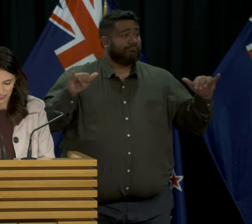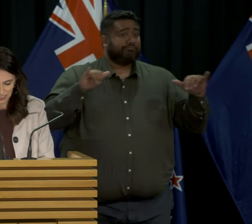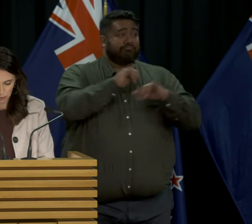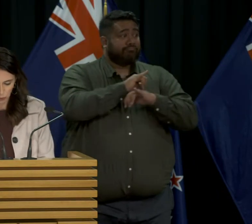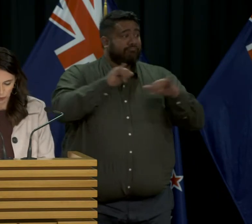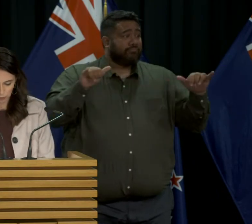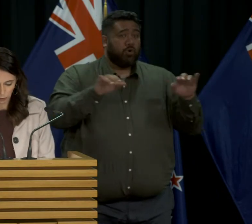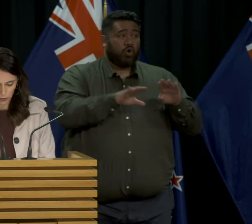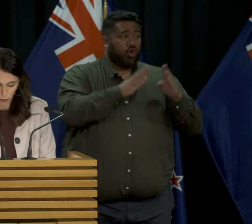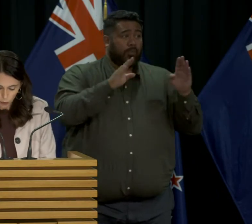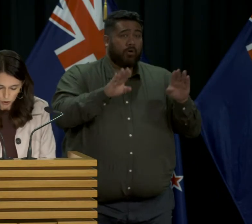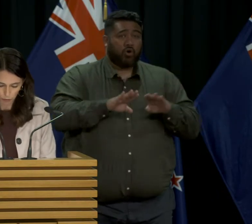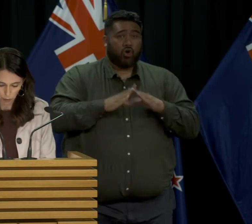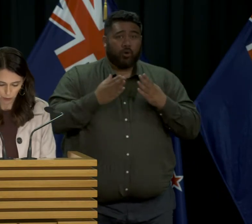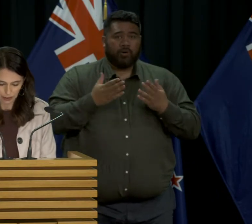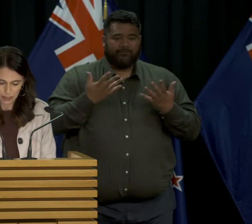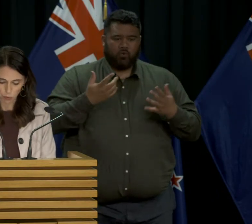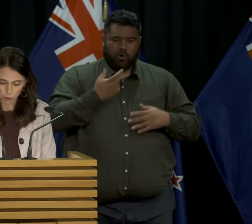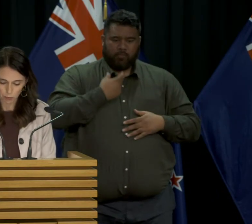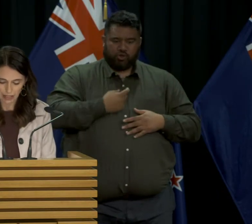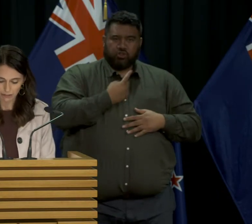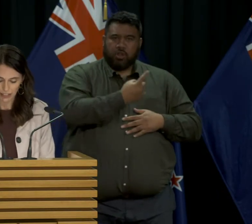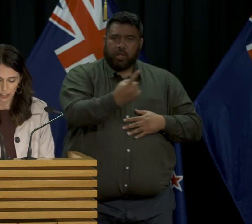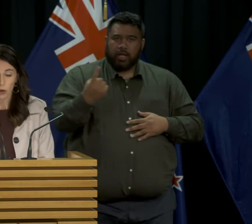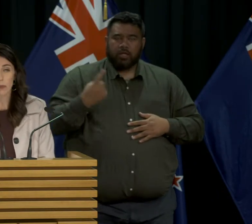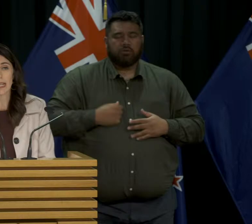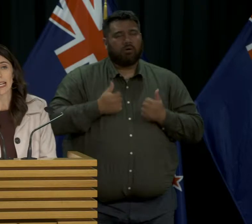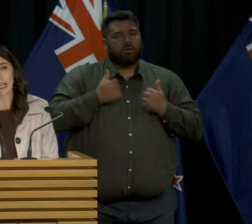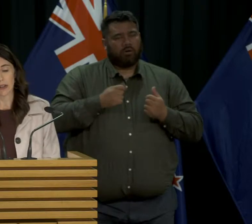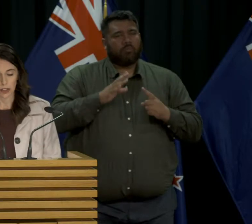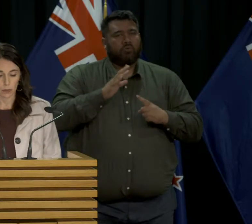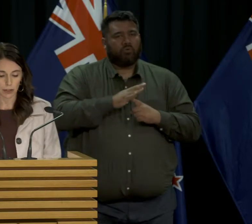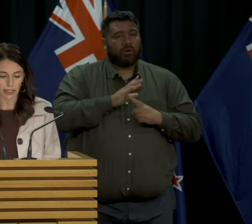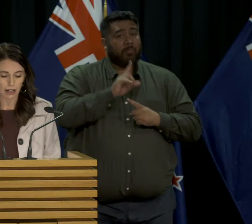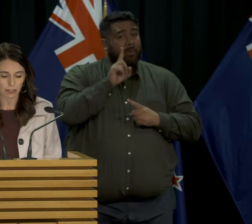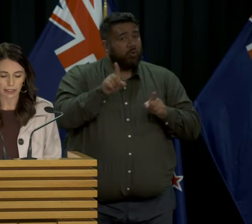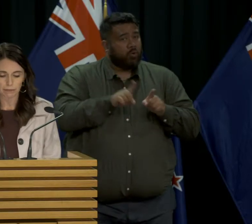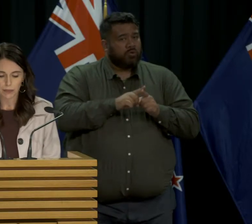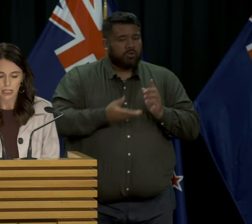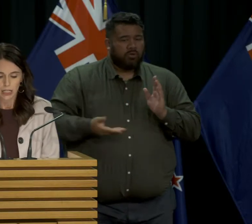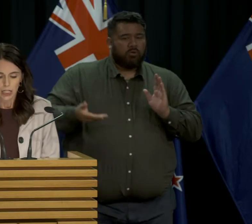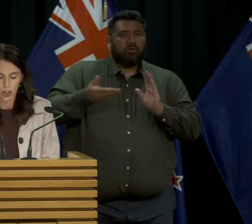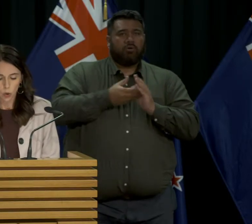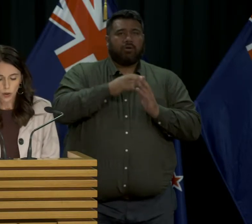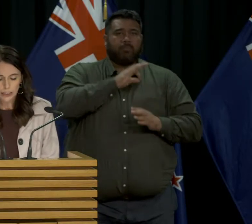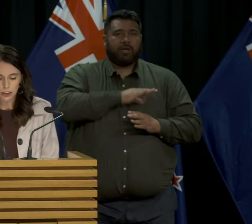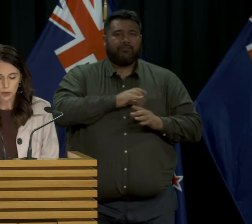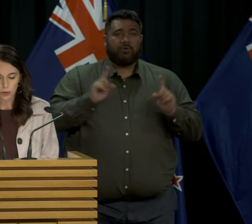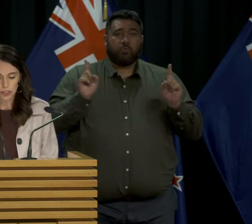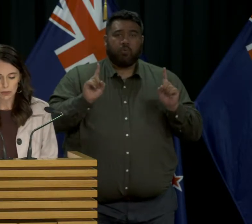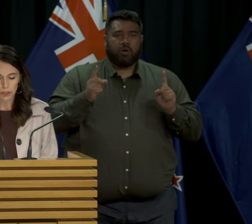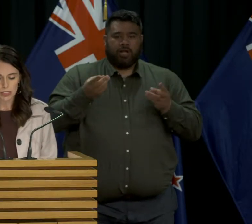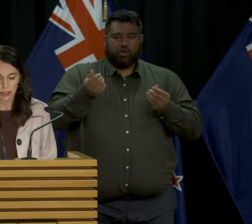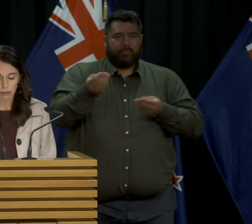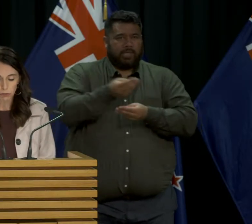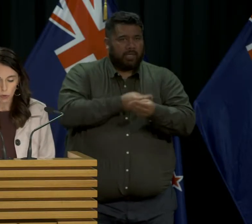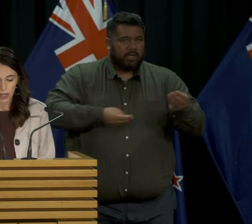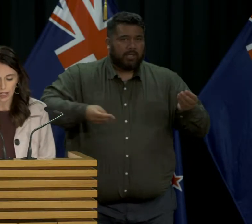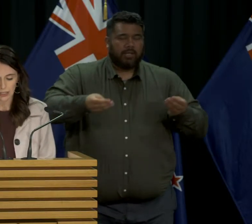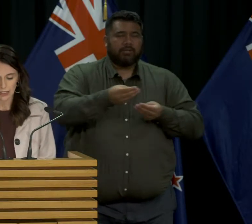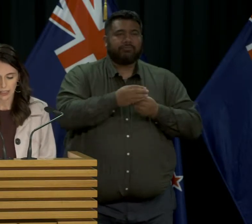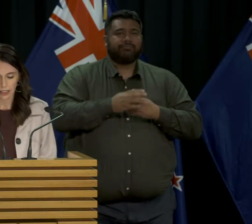us personally is important, but what's also important is what it will mean for the economy and our economic recovery. According to Tourism New